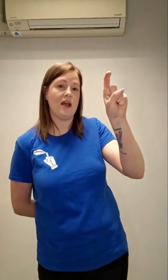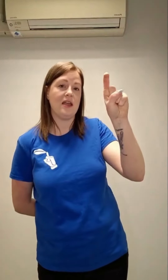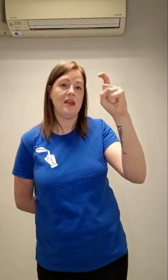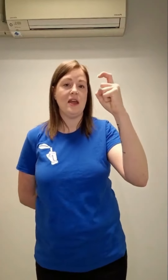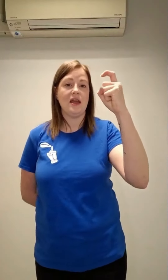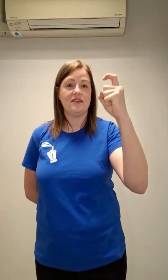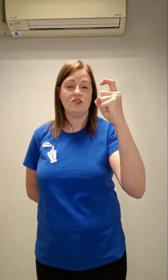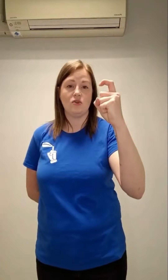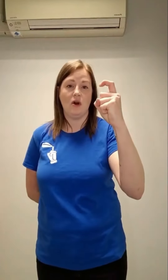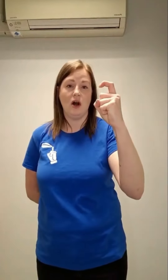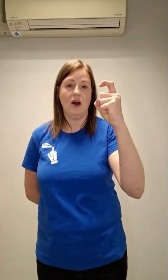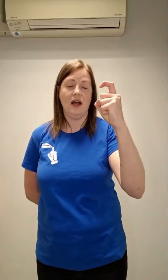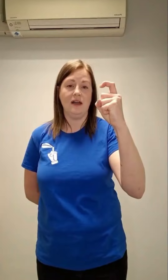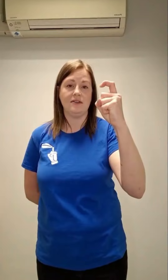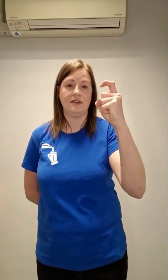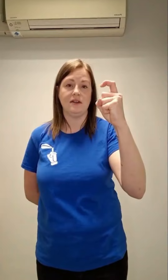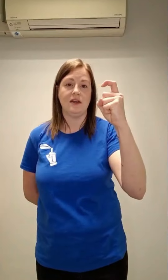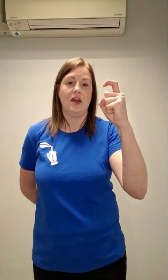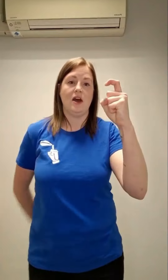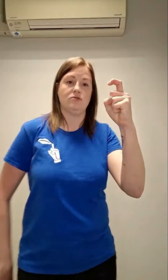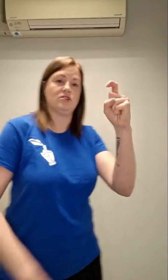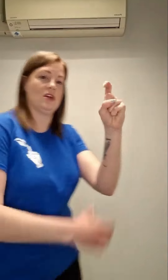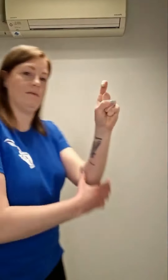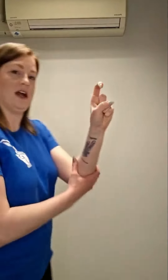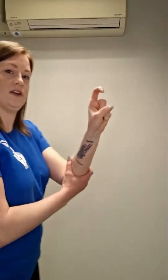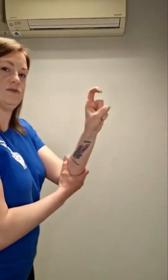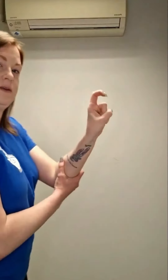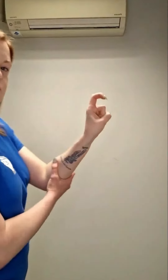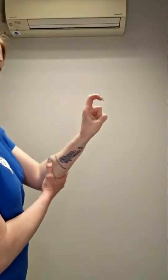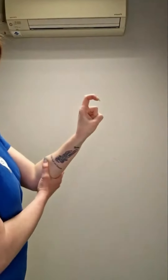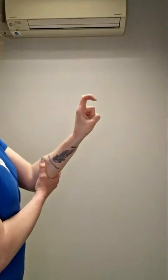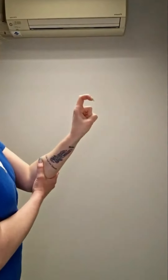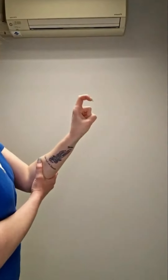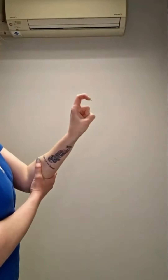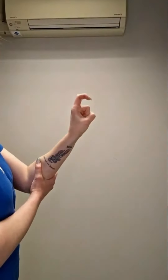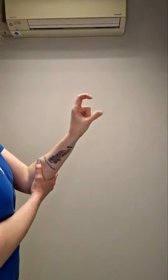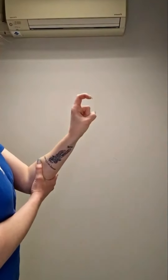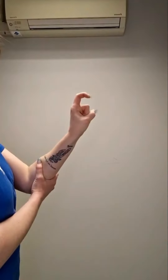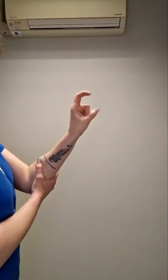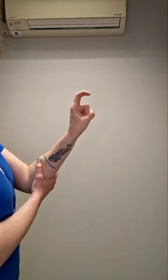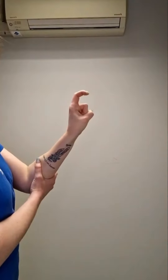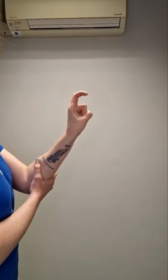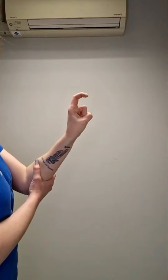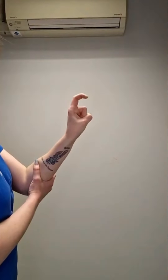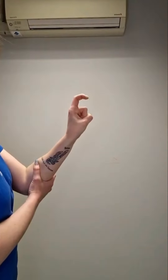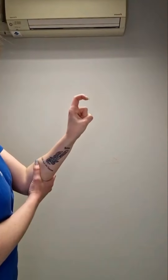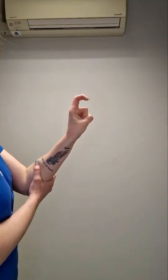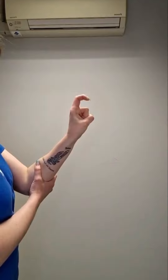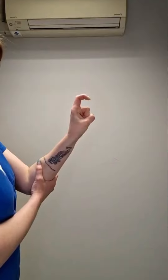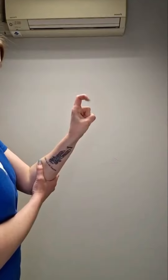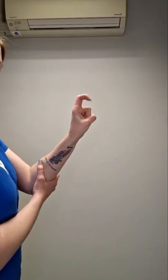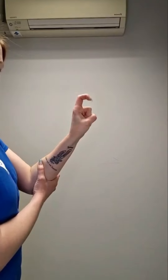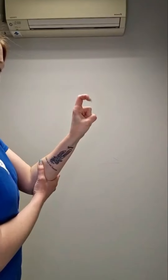away. This is your R hand. I'll just turn my hand around so you can sort of see it's just a hook, but my thumb is tucked away. So just a